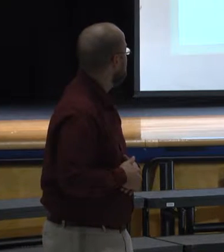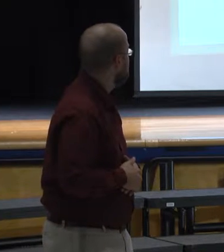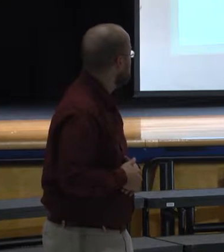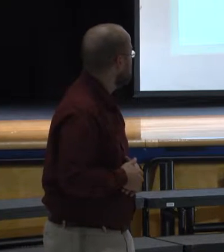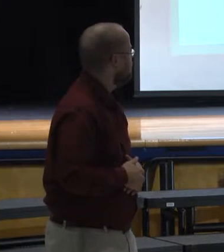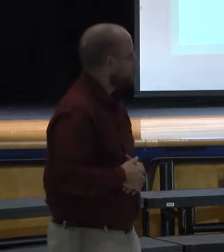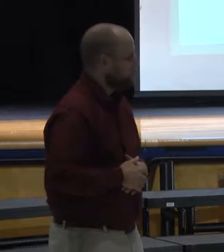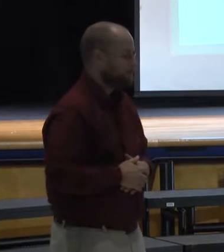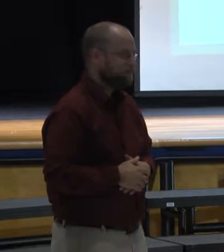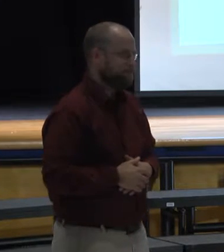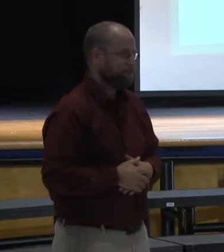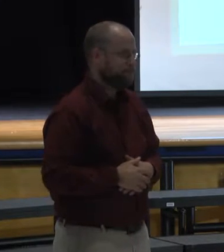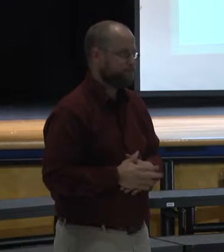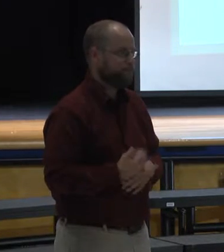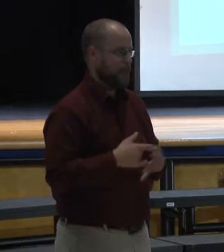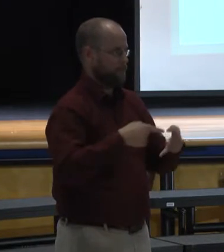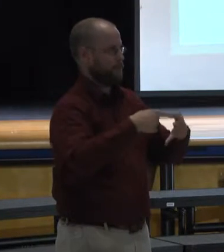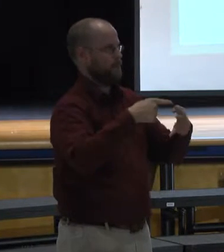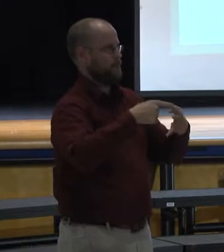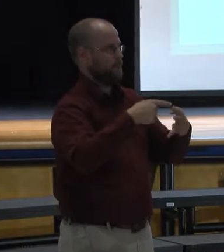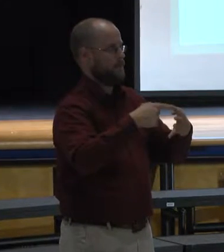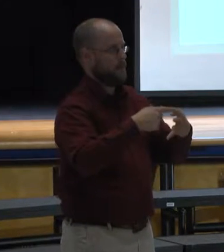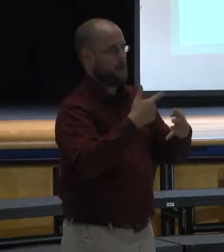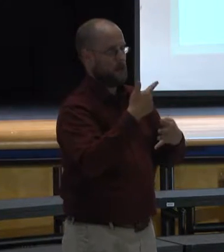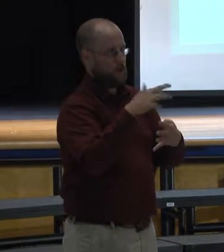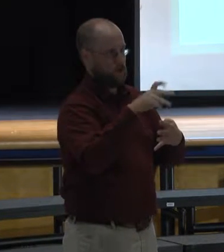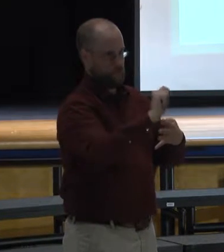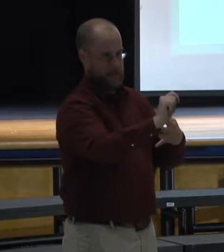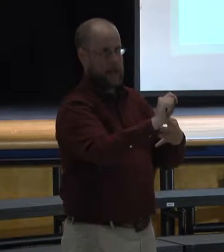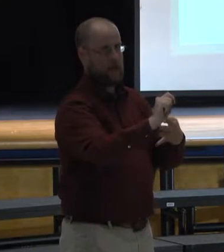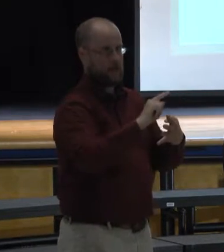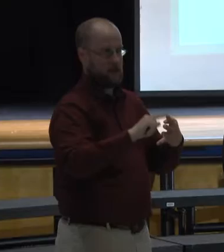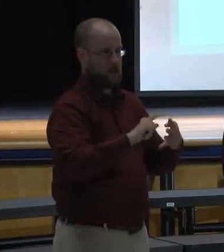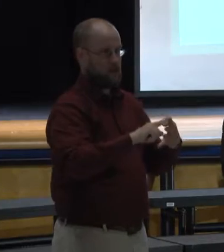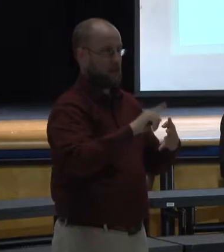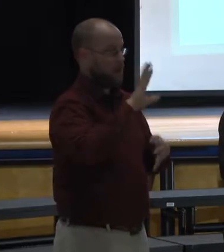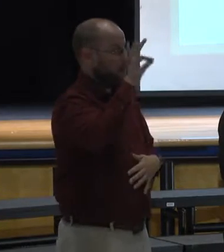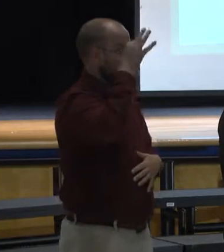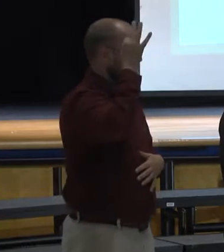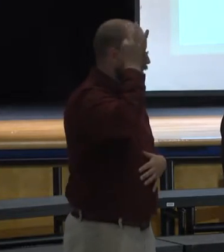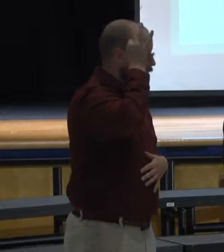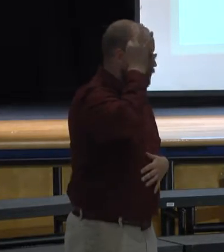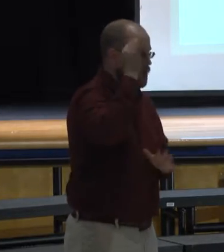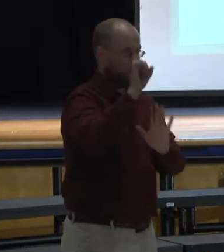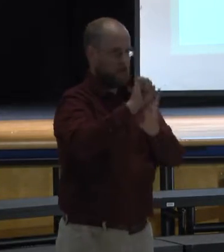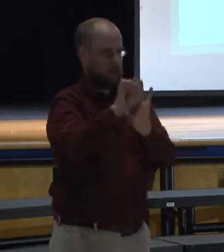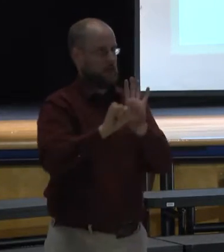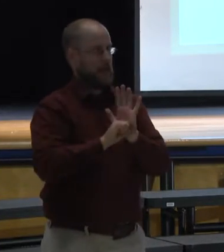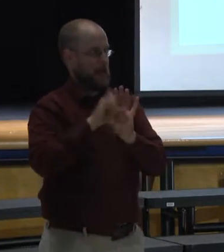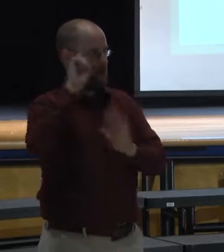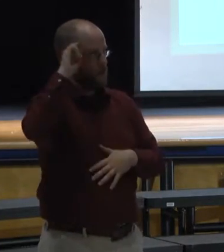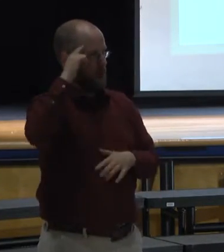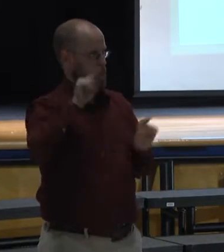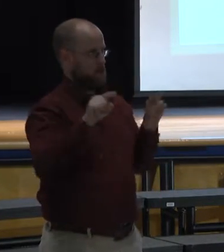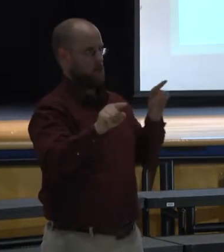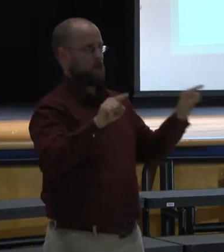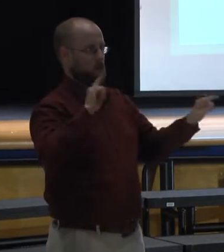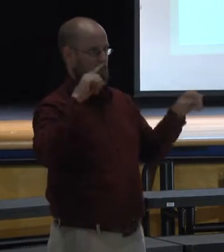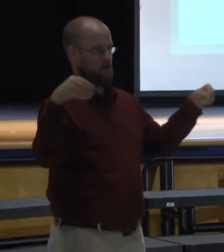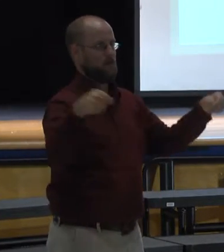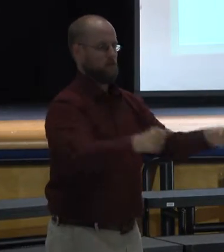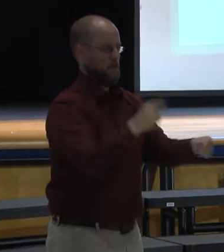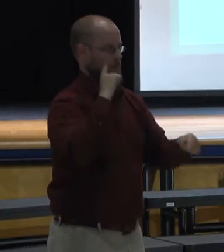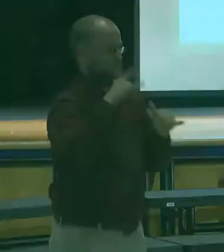Okay, looking at grants. Okay, the federal and state government are the major supplier of these need-based grants. The